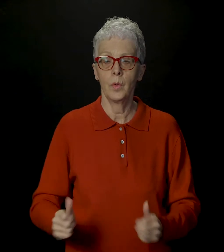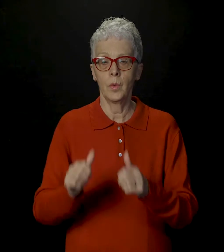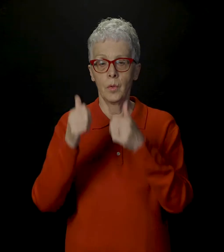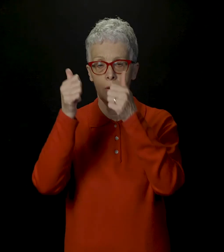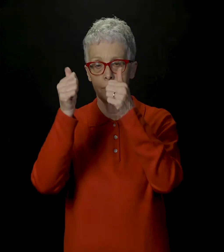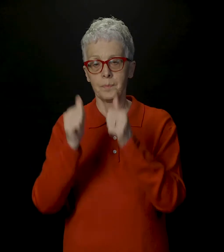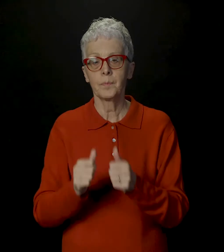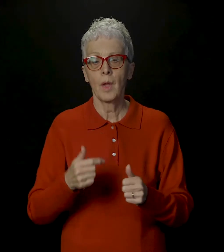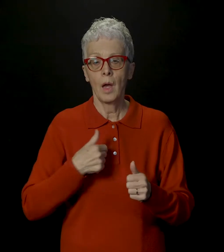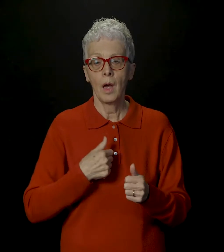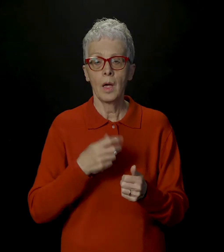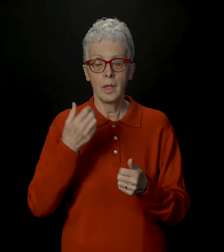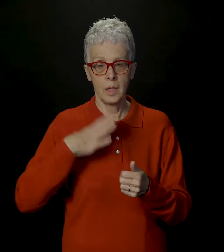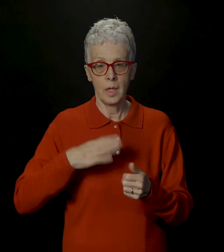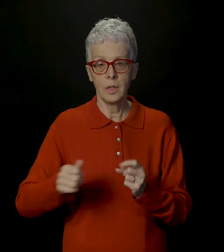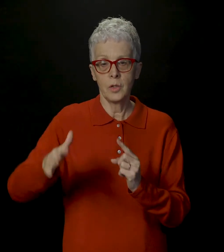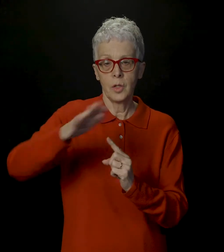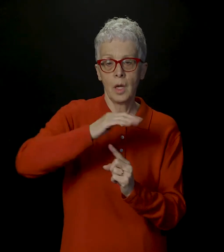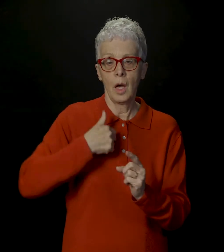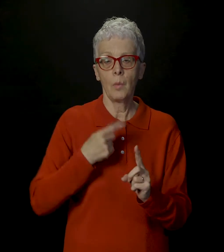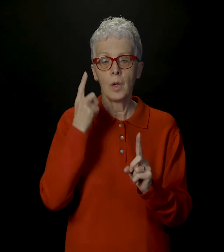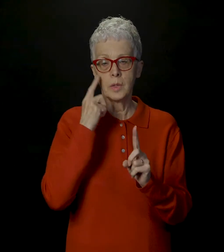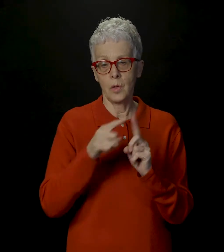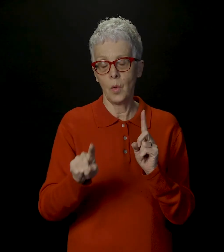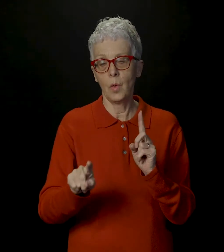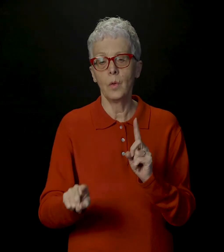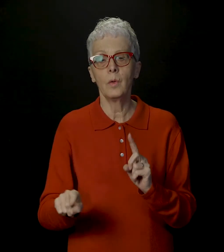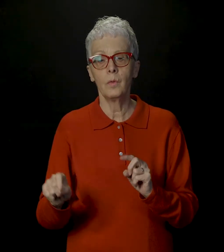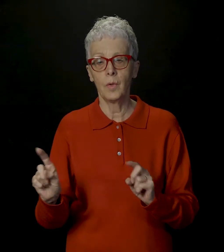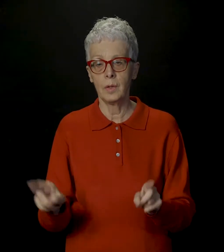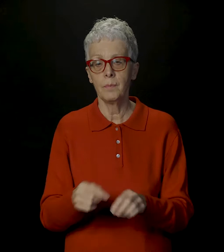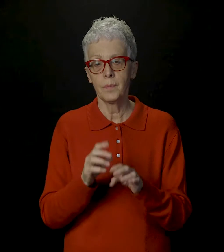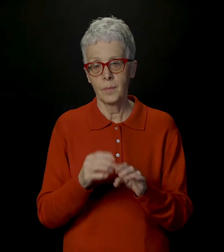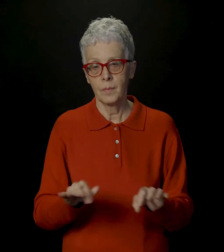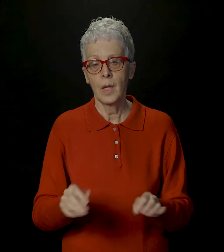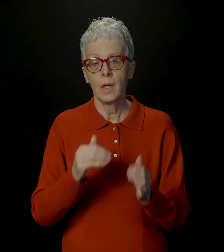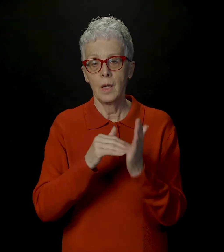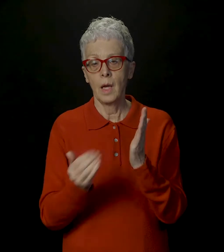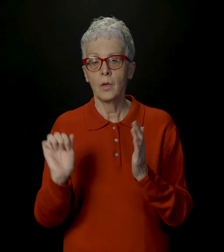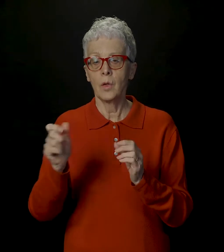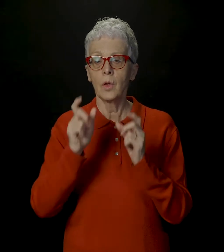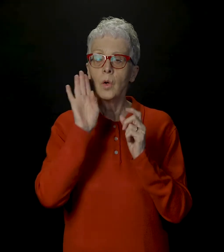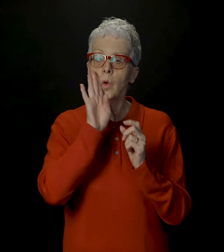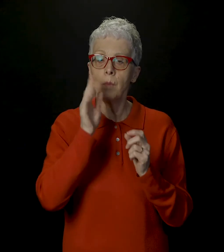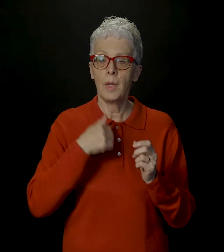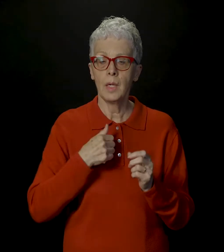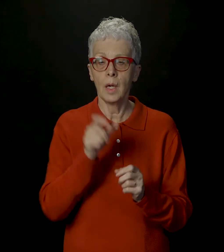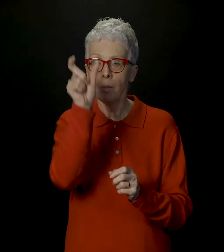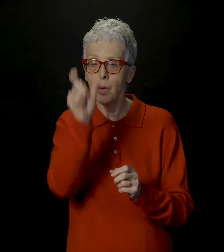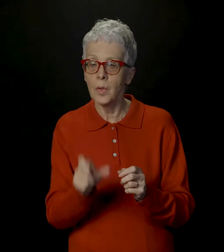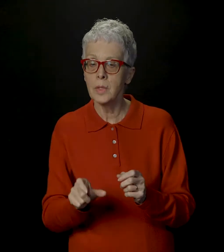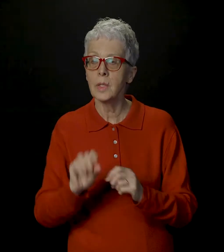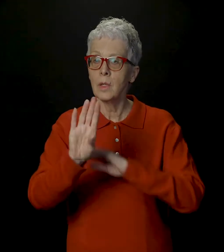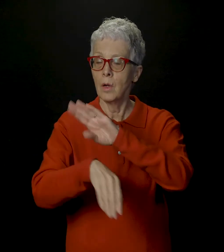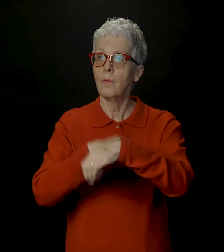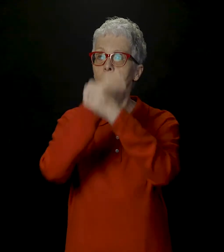glory I needed shelter I was an orphan Now you call me a